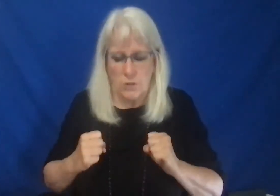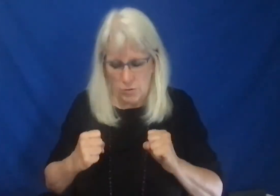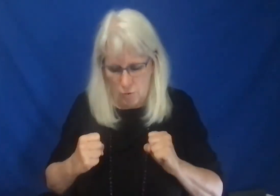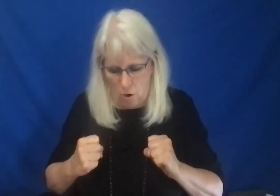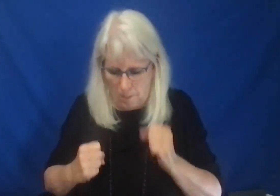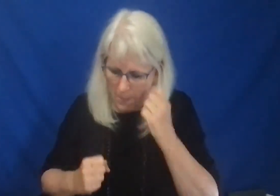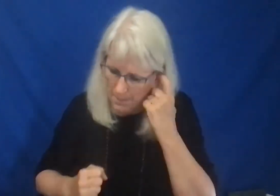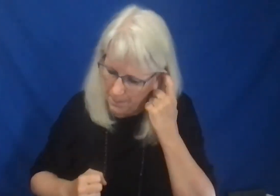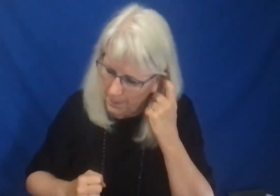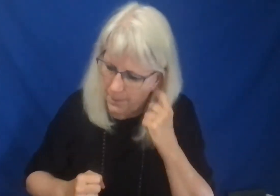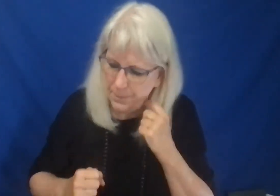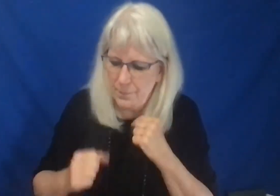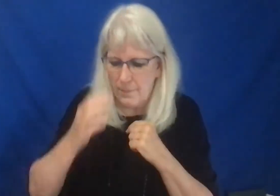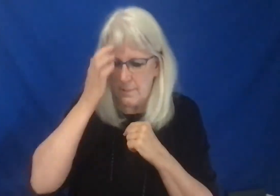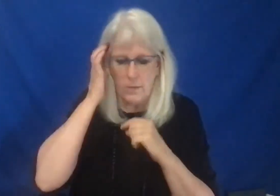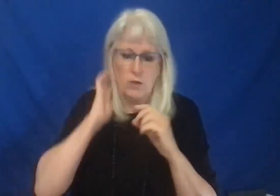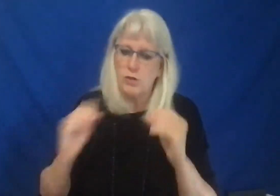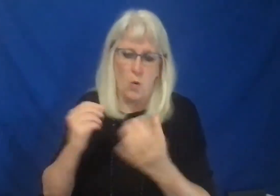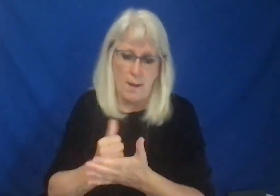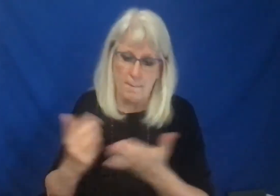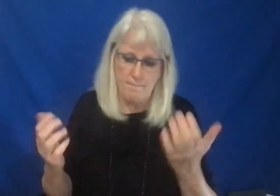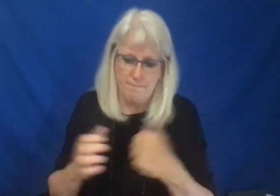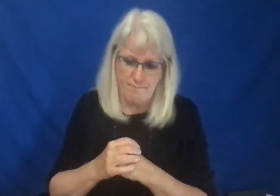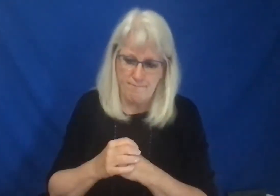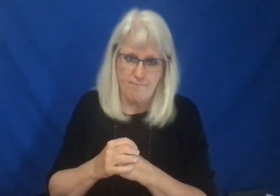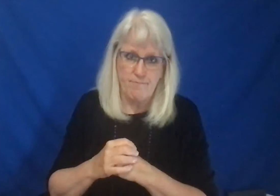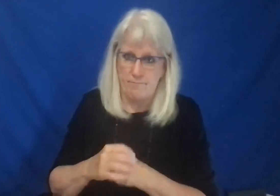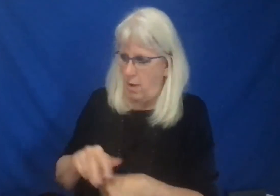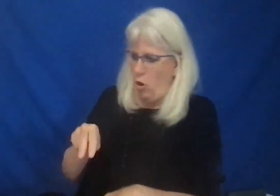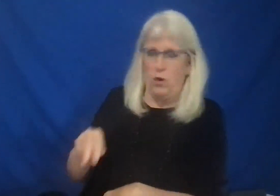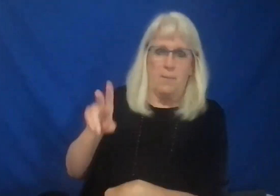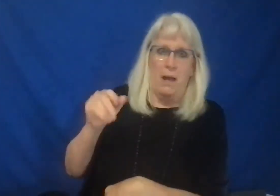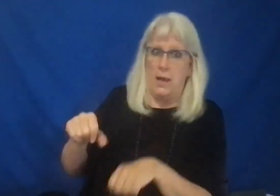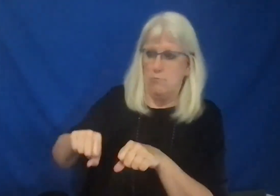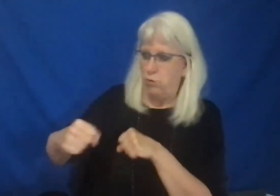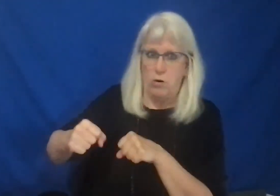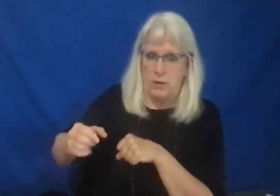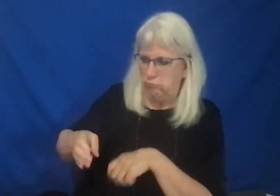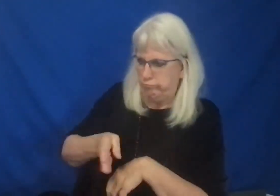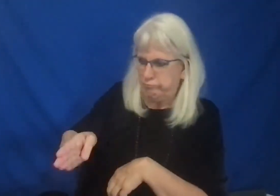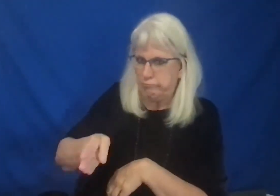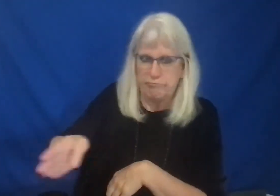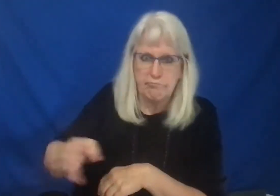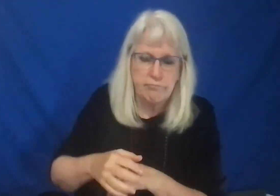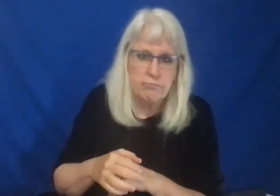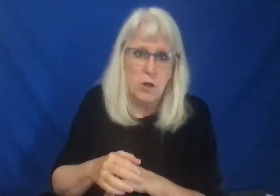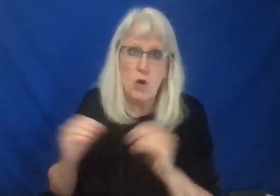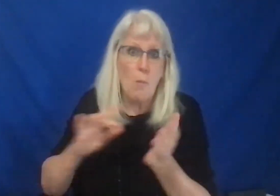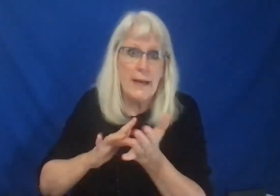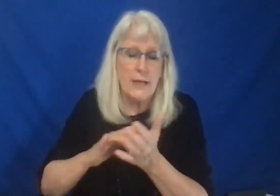that there was no help and there was no medication. And Alcoholics Anonymous was with me,